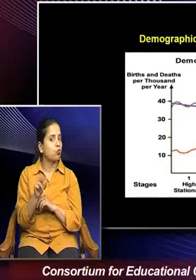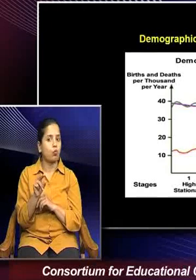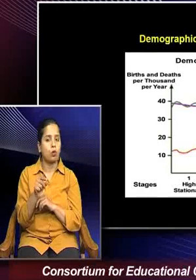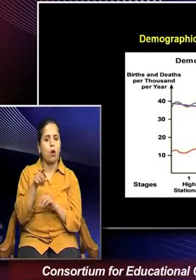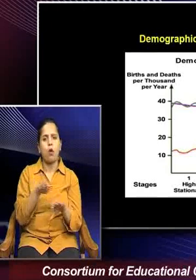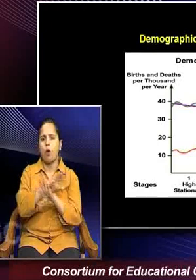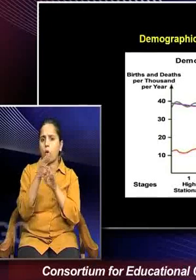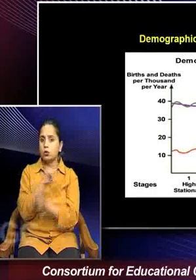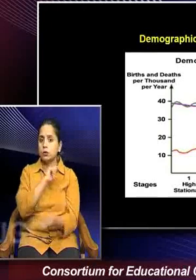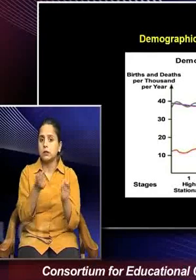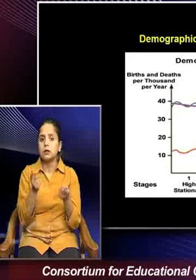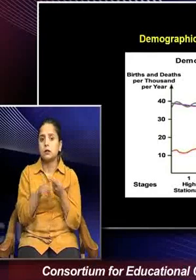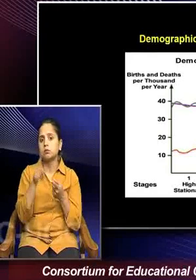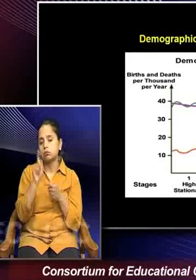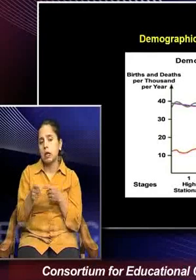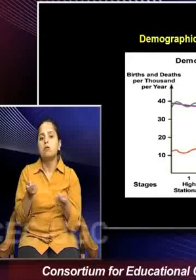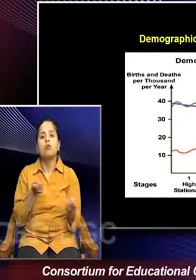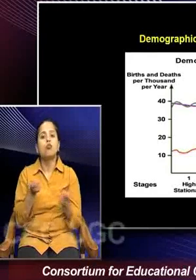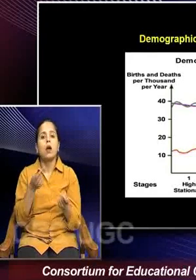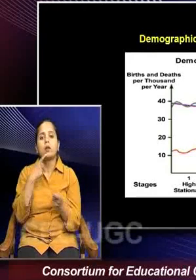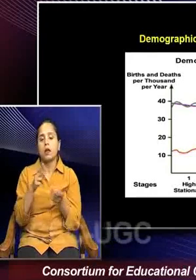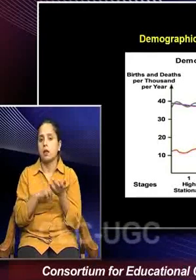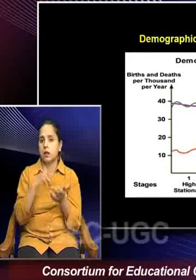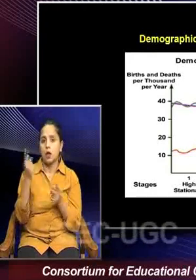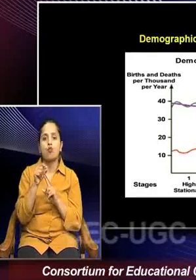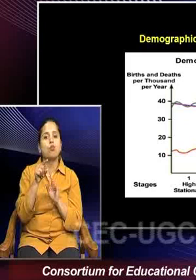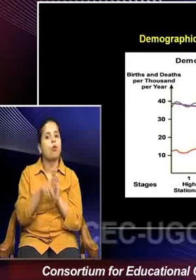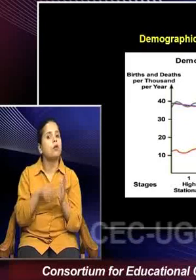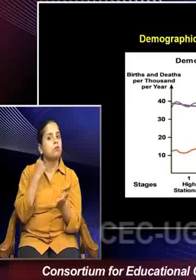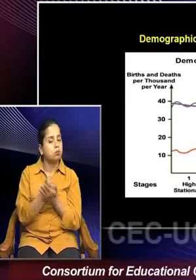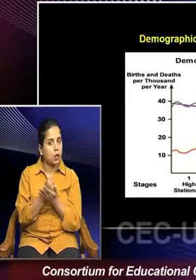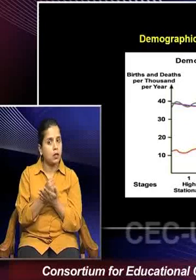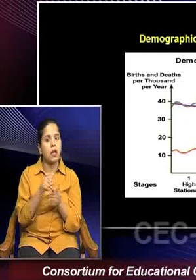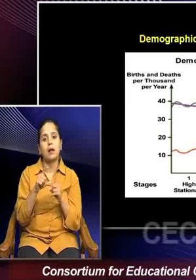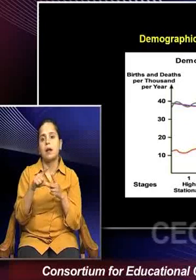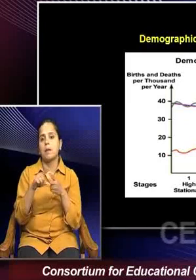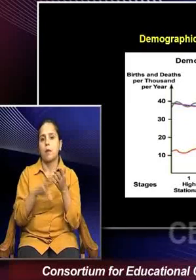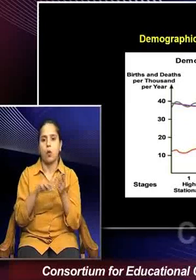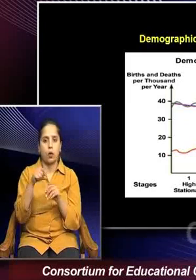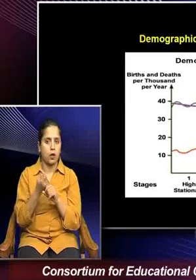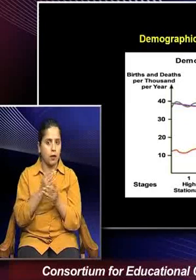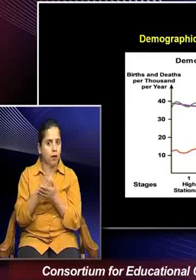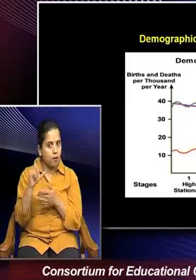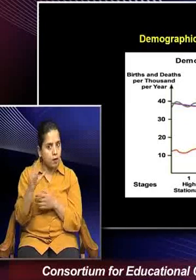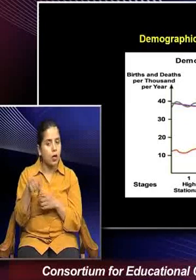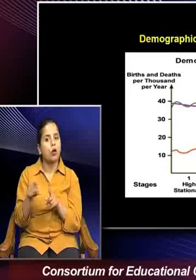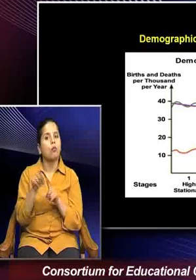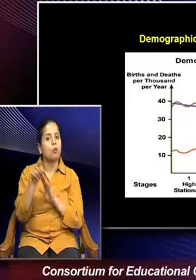these changes have to be managed by the national policies, demographic policies of, first of